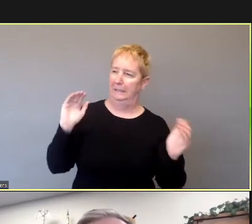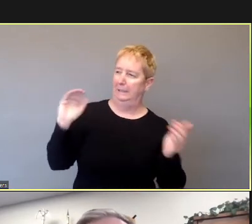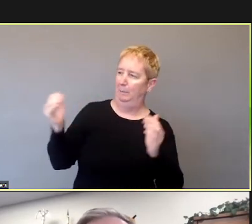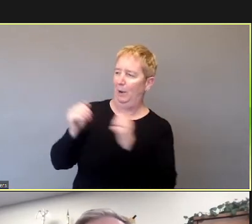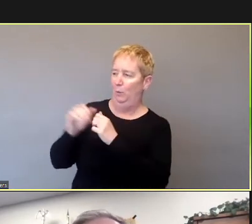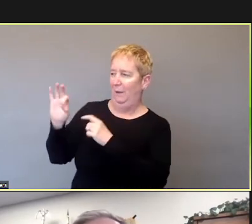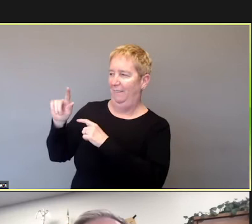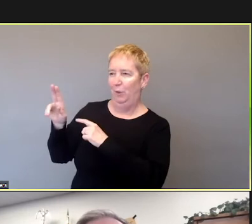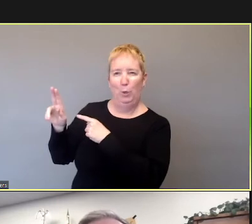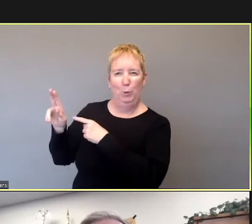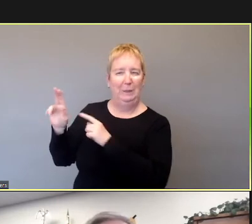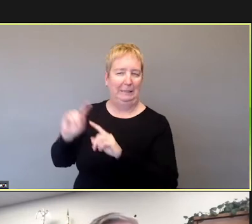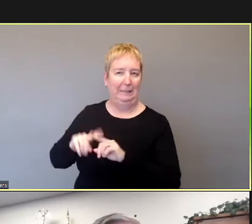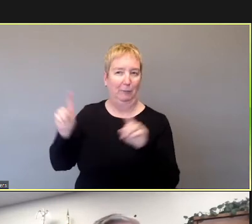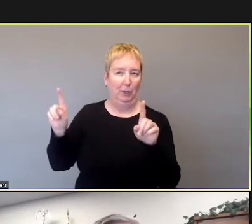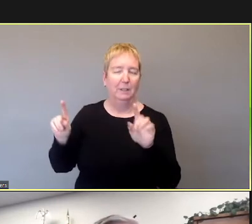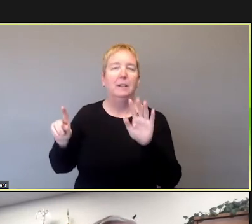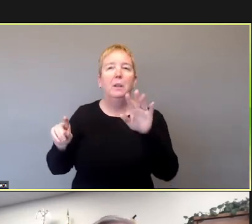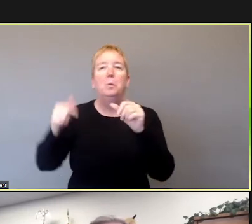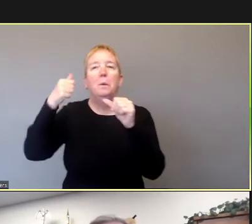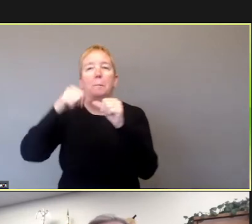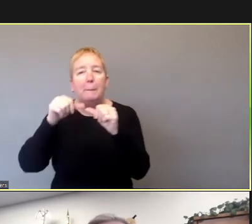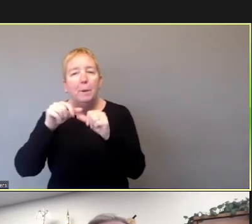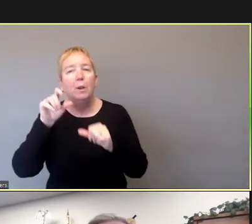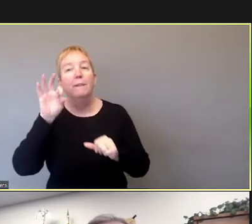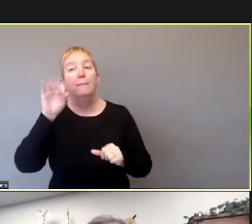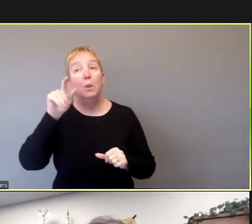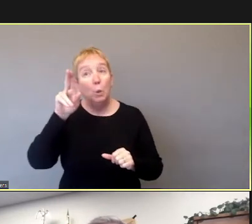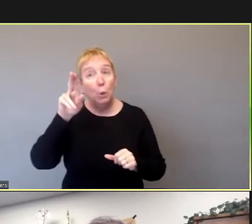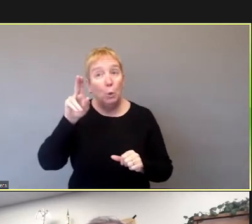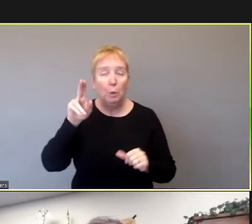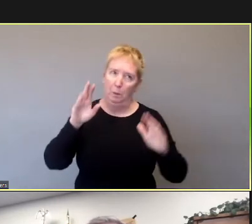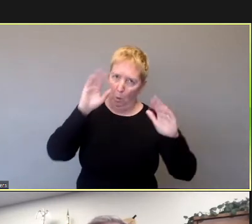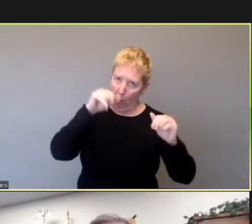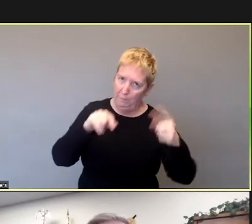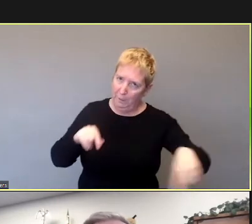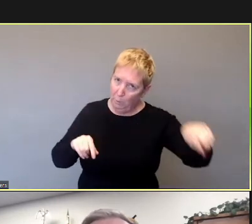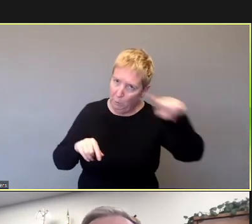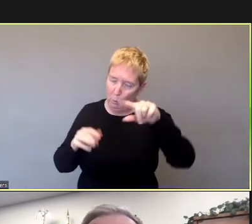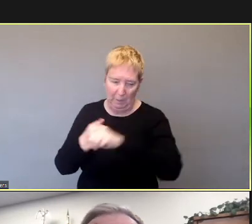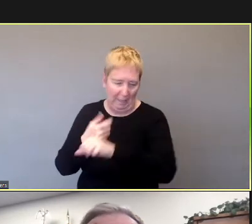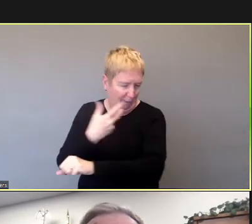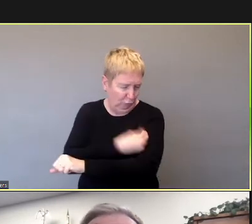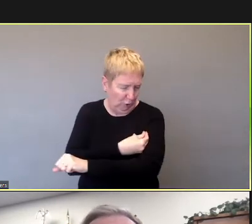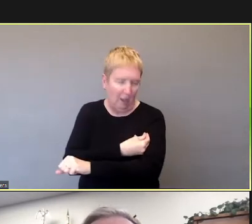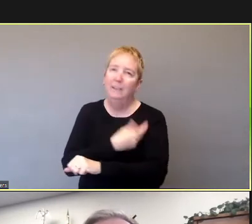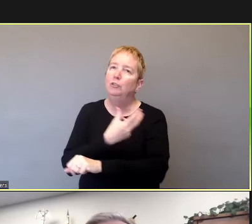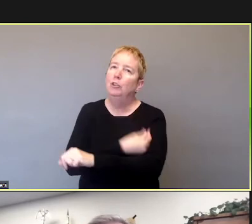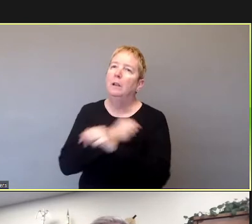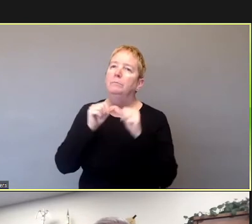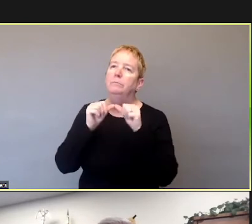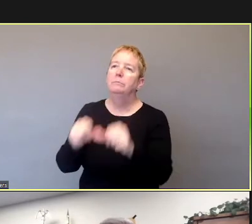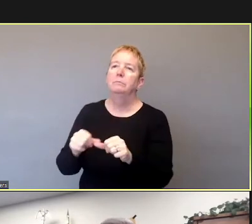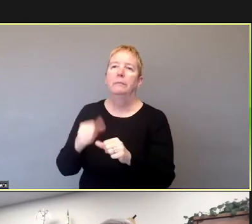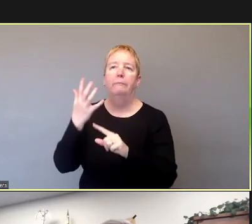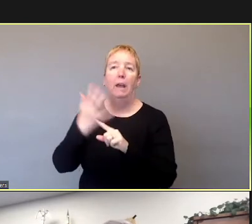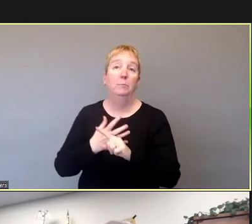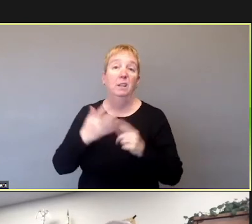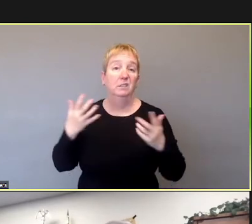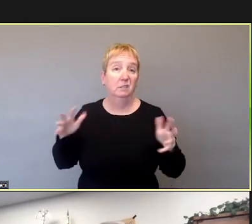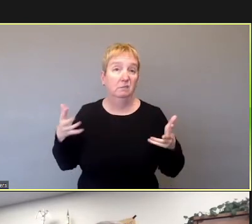that the flu shot that hopefully all of us get every fall, it only lasts for about 5 months. And